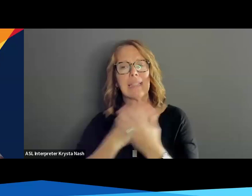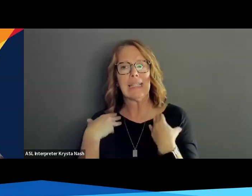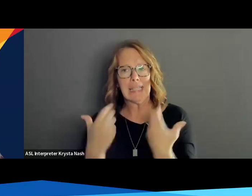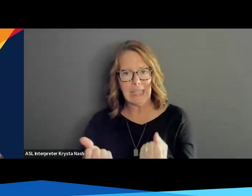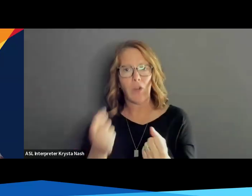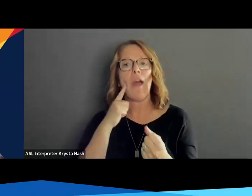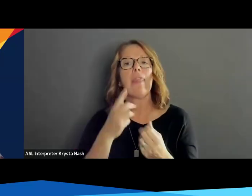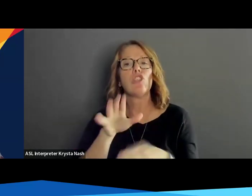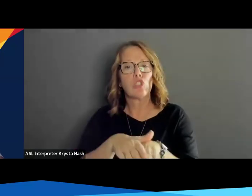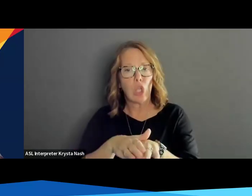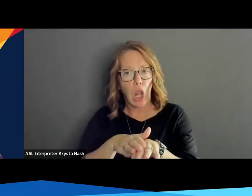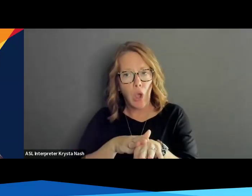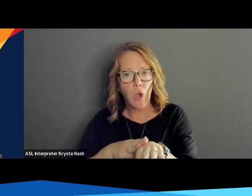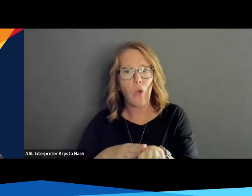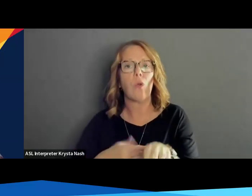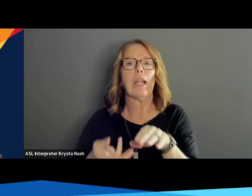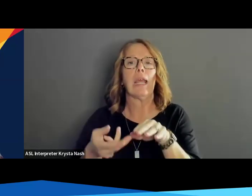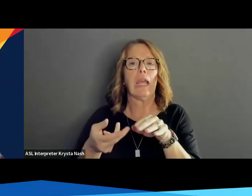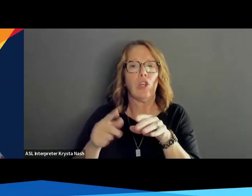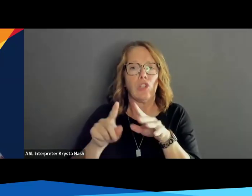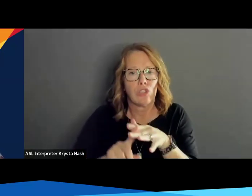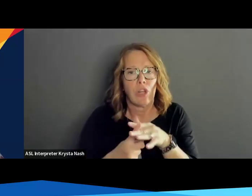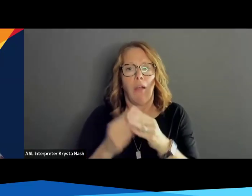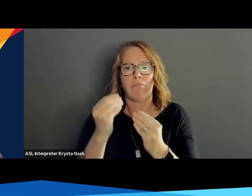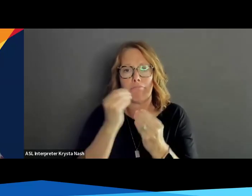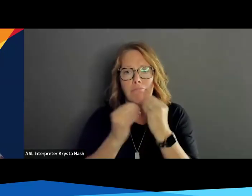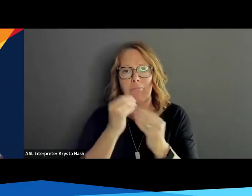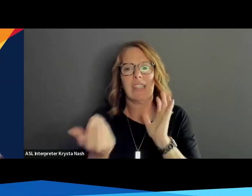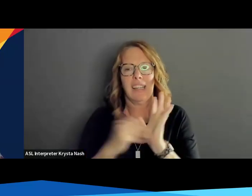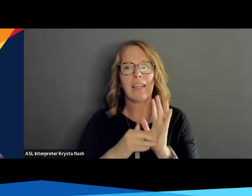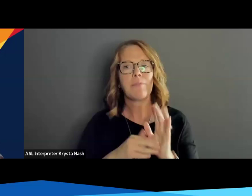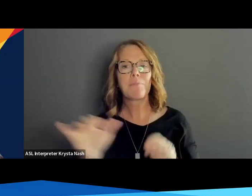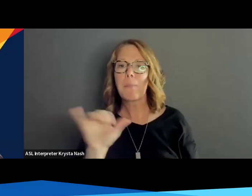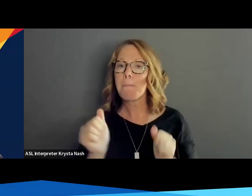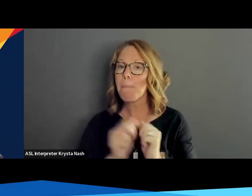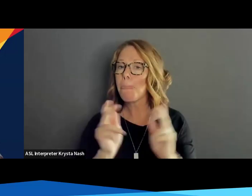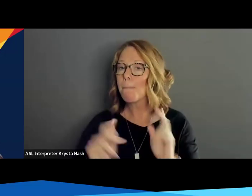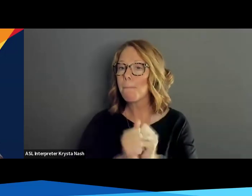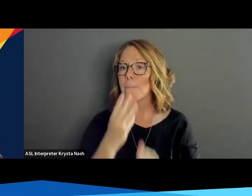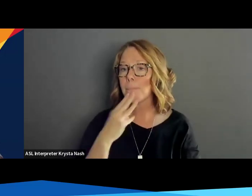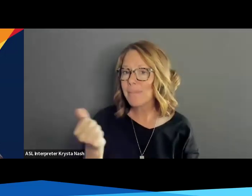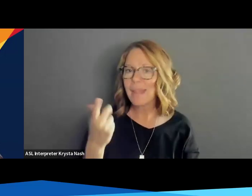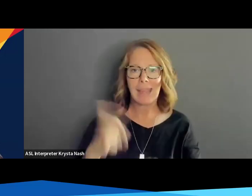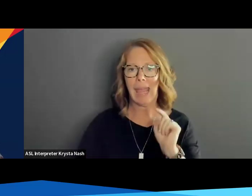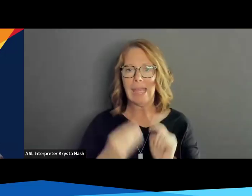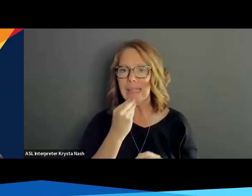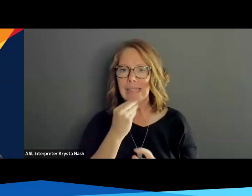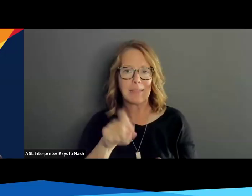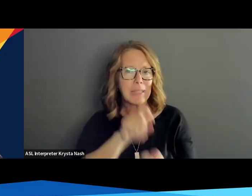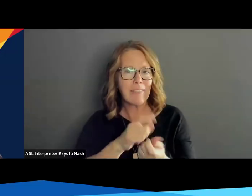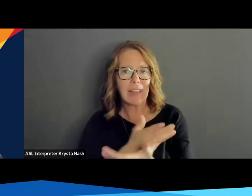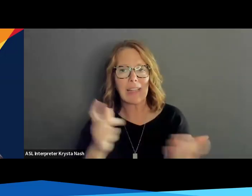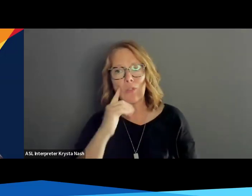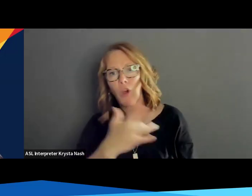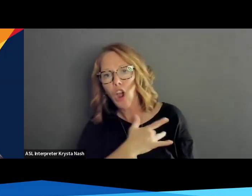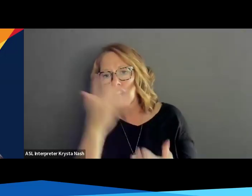very slowly reintroduce some of these foods. But just as people with diabetes, they can't eat certain foods. If you have heart disease,